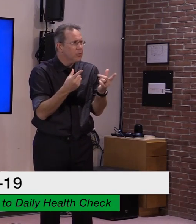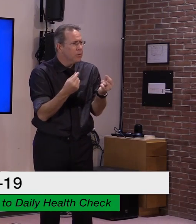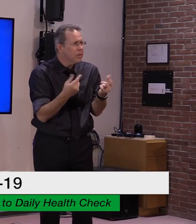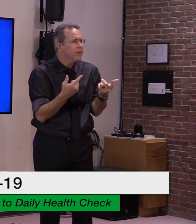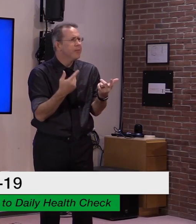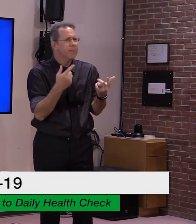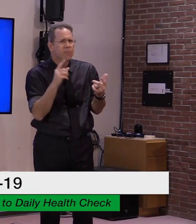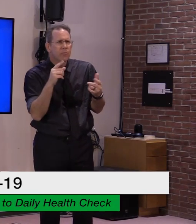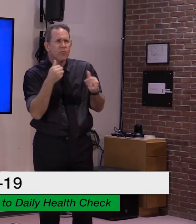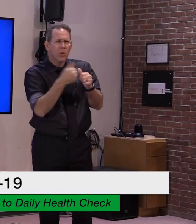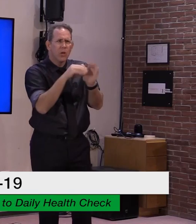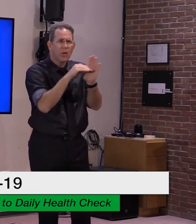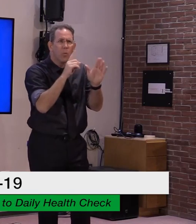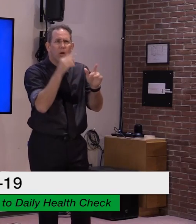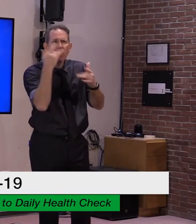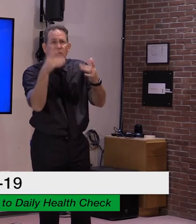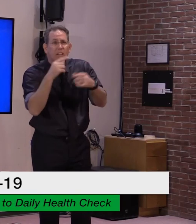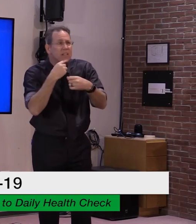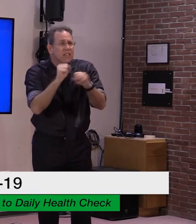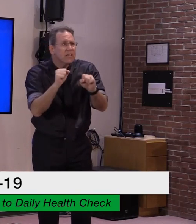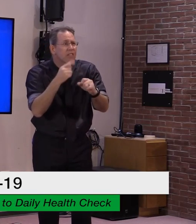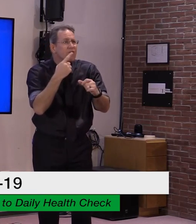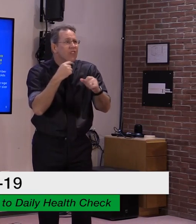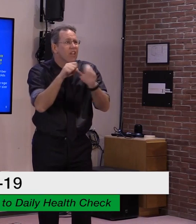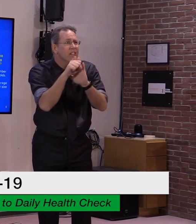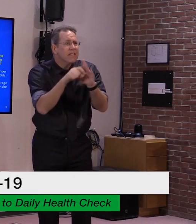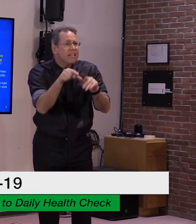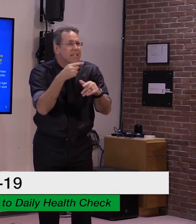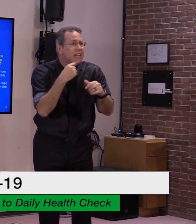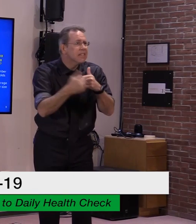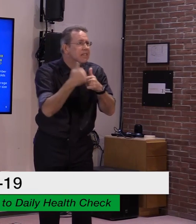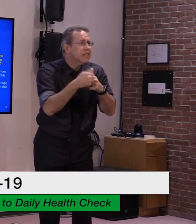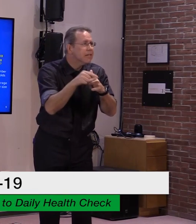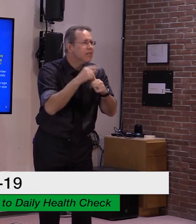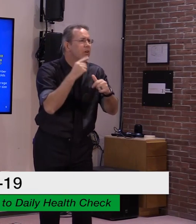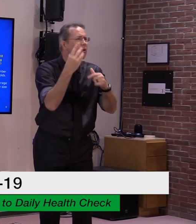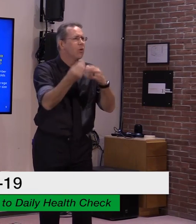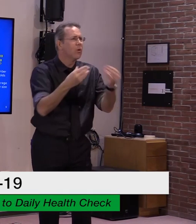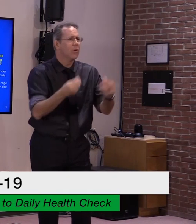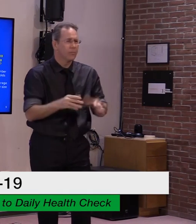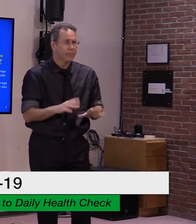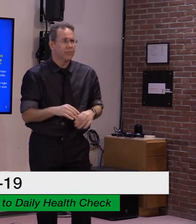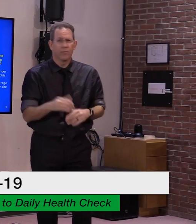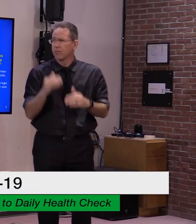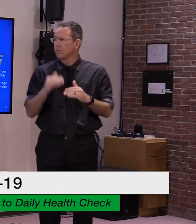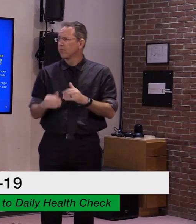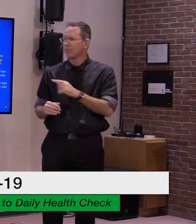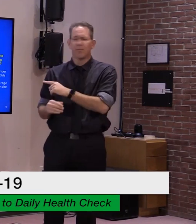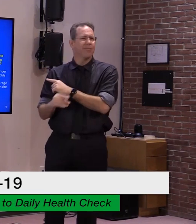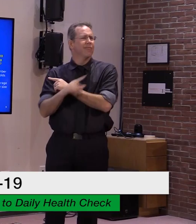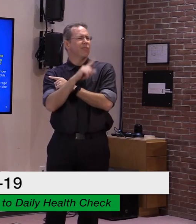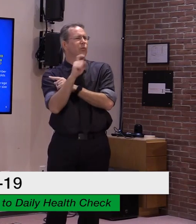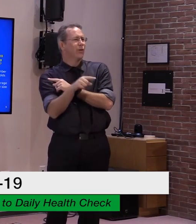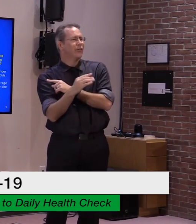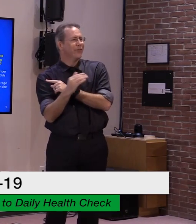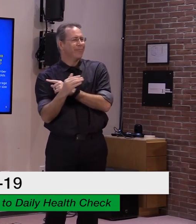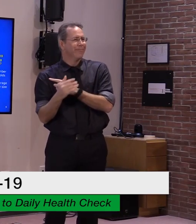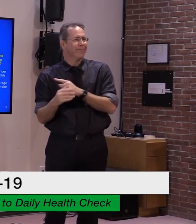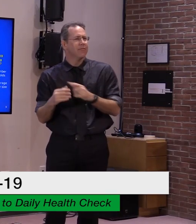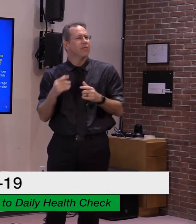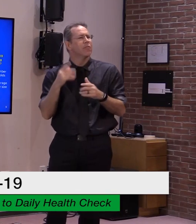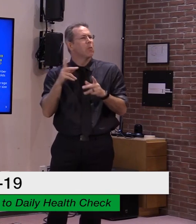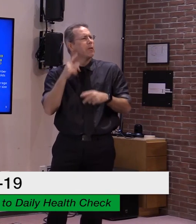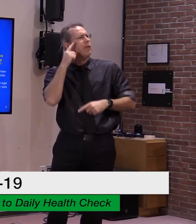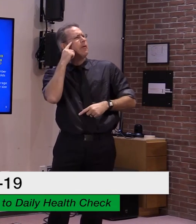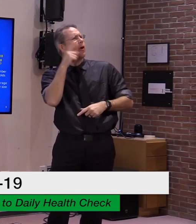stay home we looked also at a thanksgiving analysis trying to determine what might happen if vermonters don't follow the public